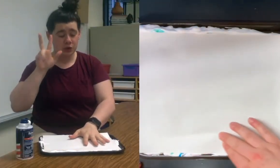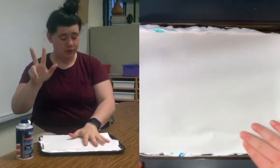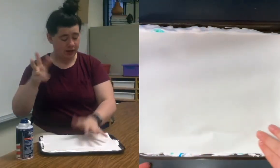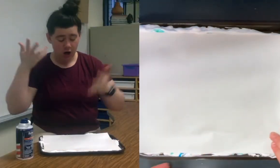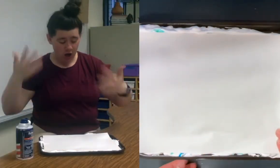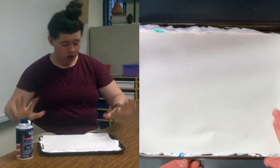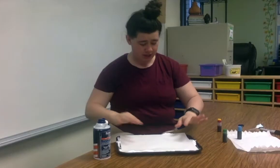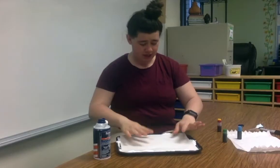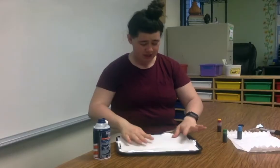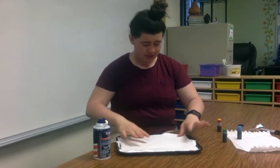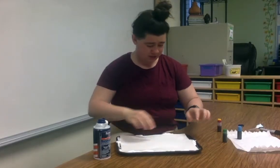1, 2, 3. All done.